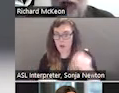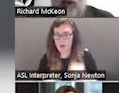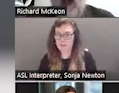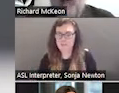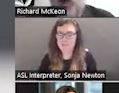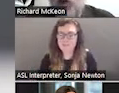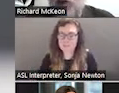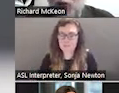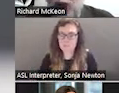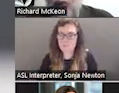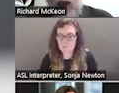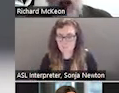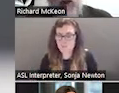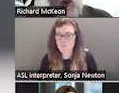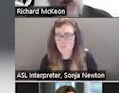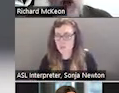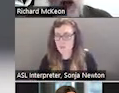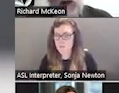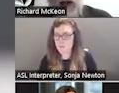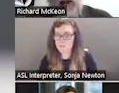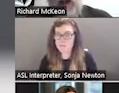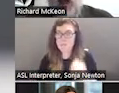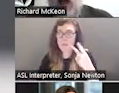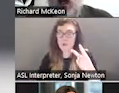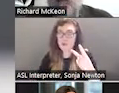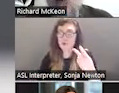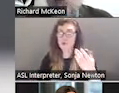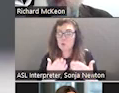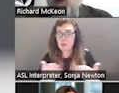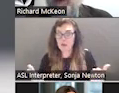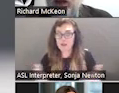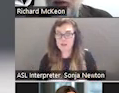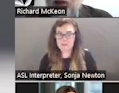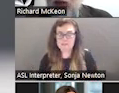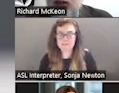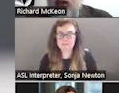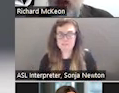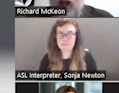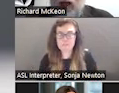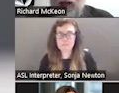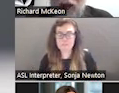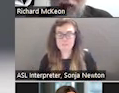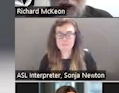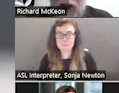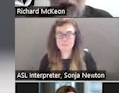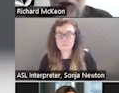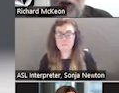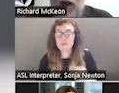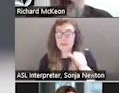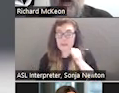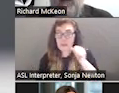appreciated. So there were two things that I would highlight. So one is that